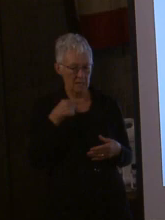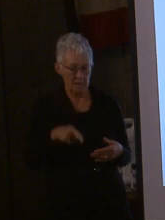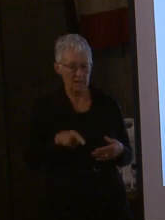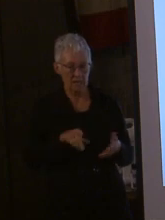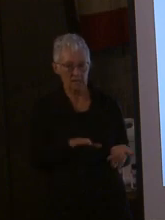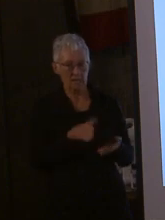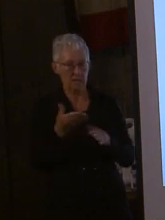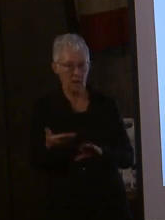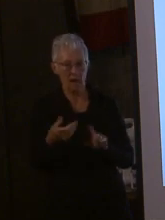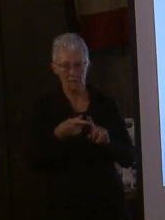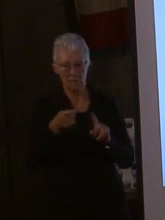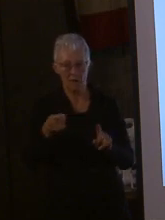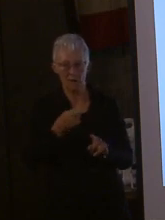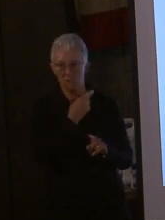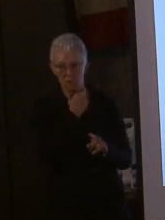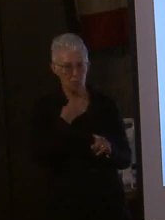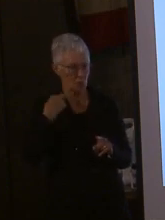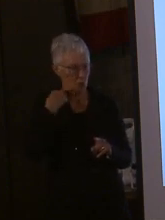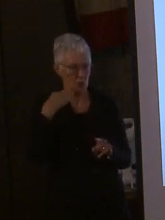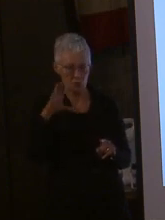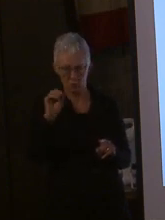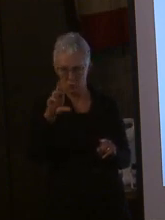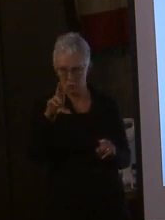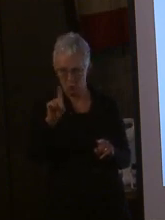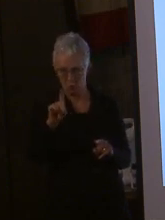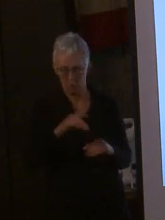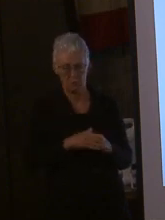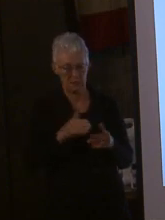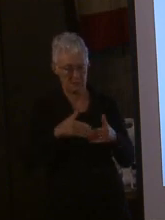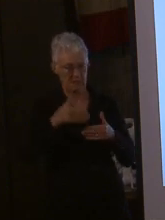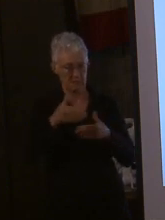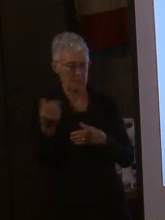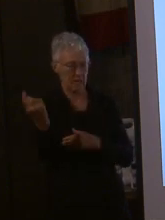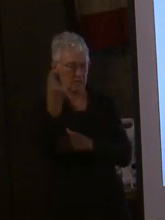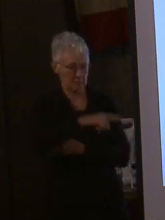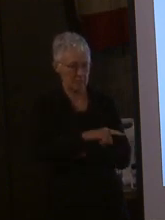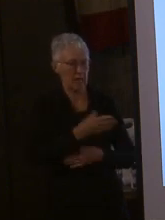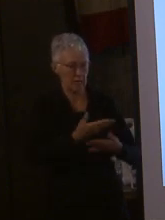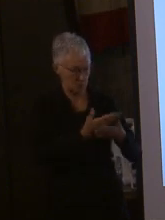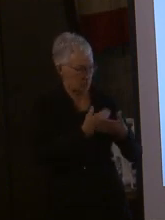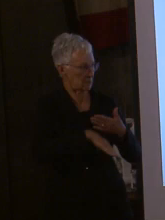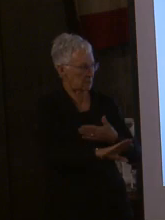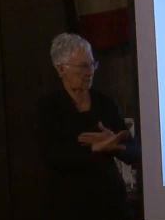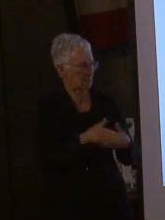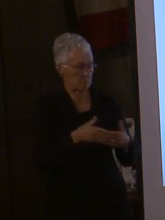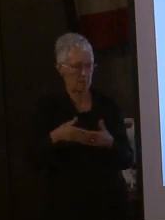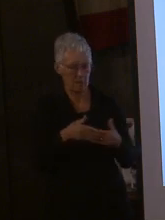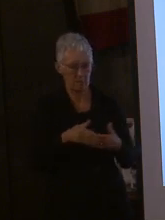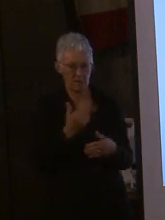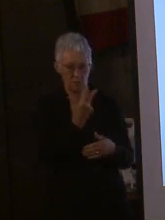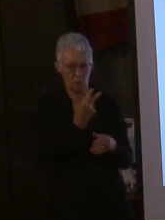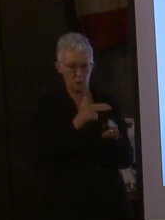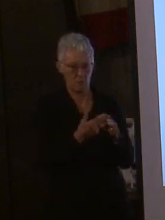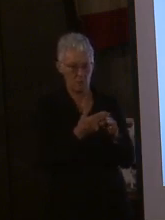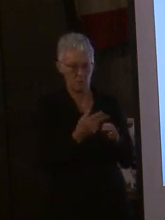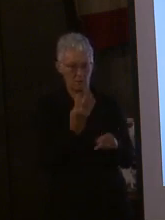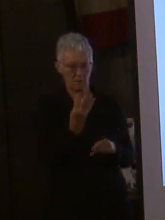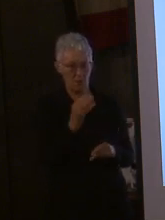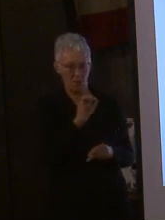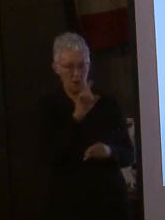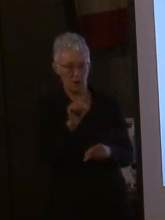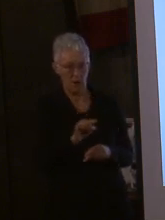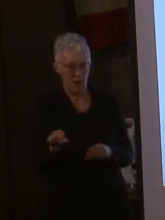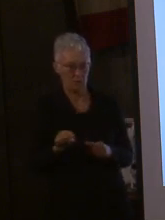accident. The following day, I delivered Liam. He was 3 pounds and 4 ounces of pure